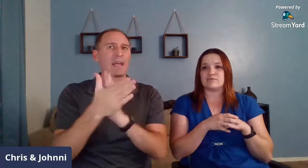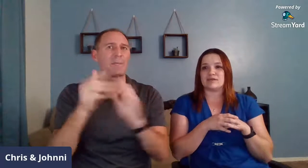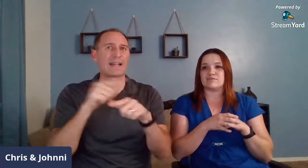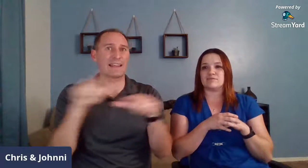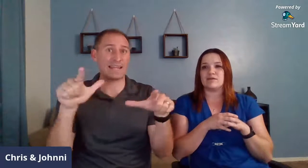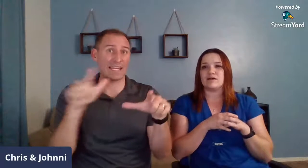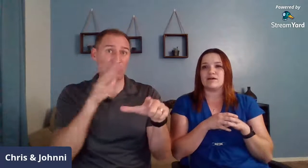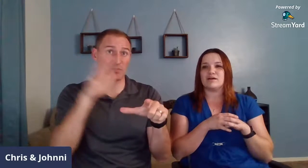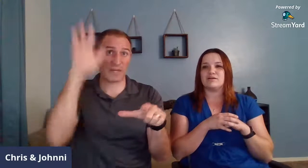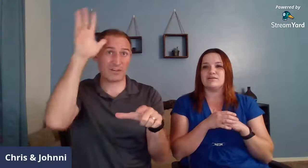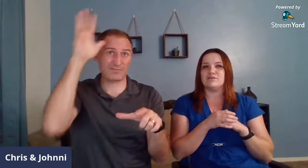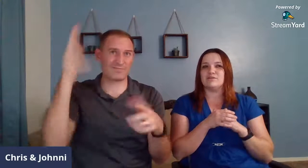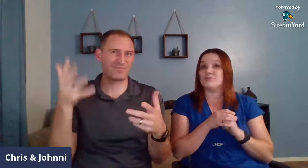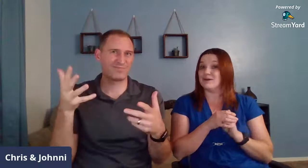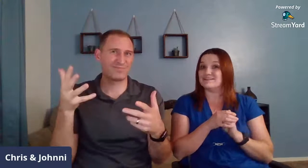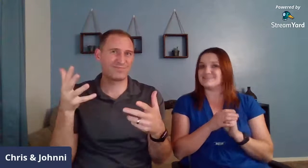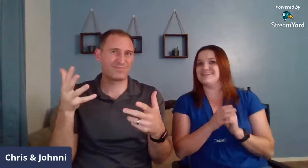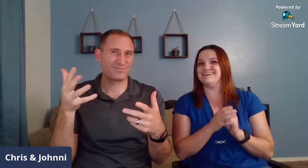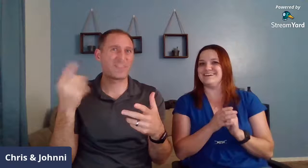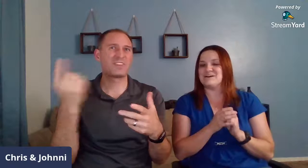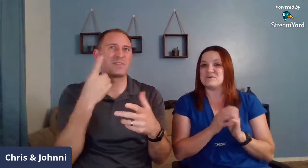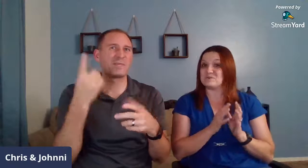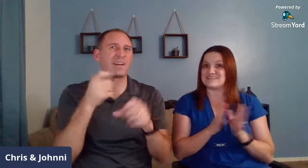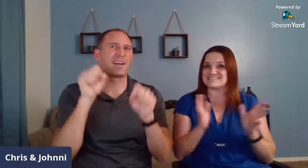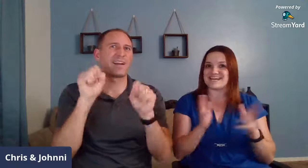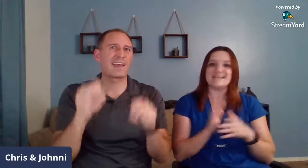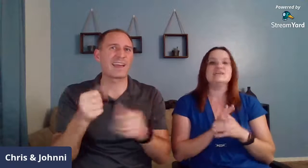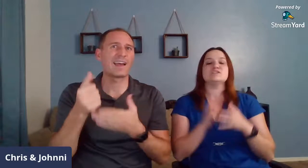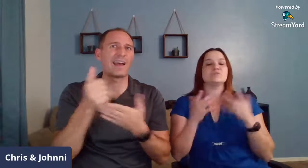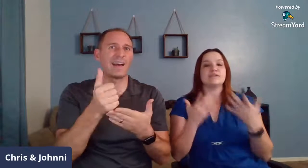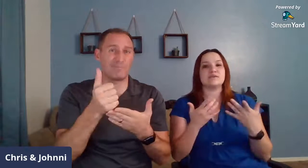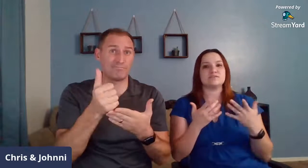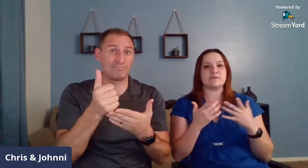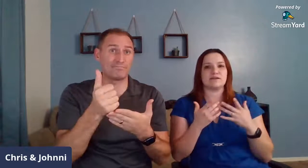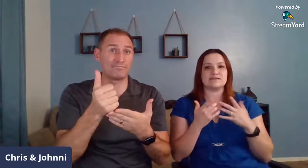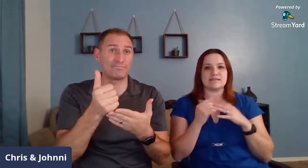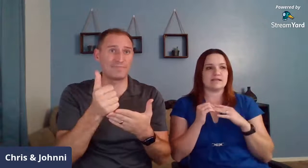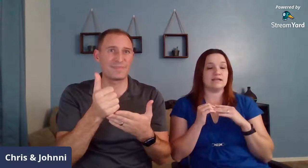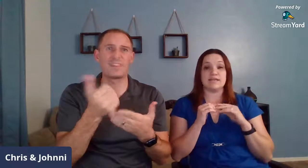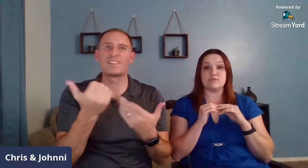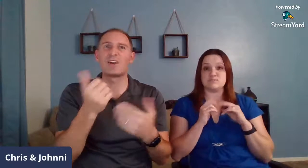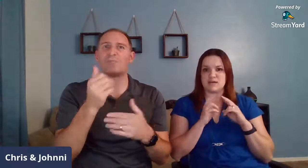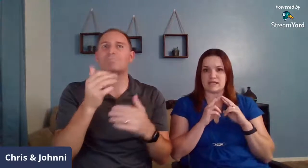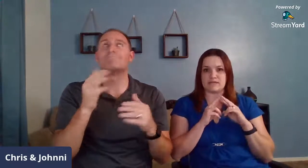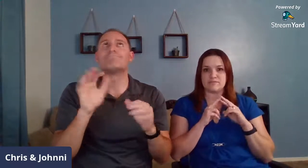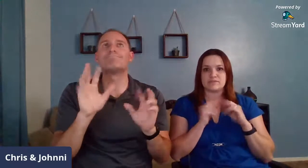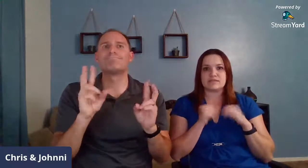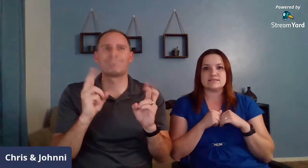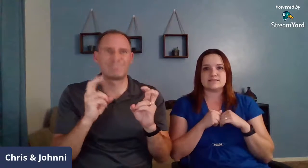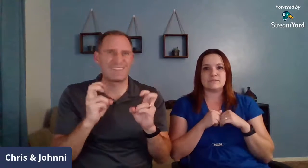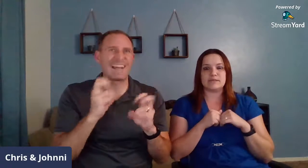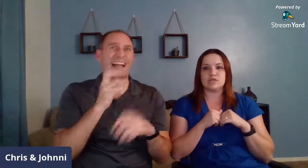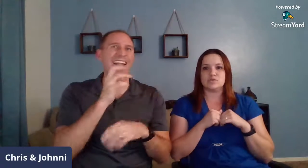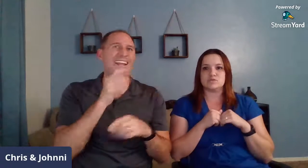like, oh, what? What is that? So a language parent is like a language buddy, somebody